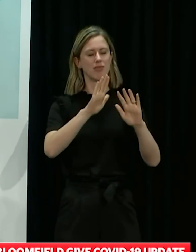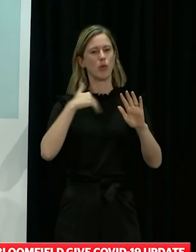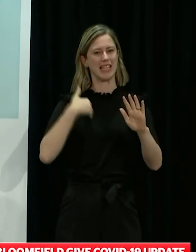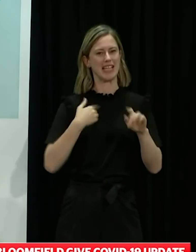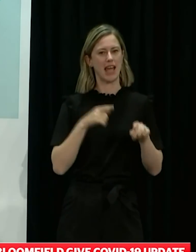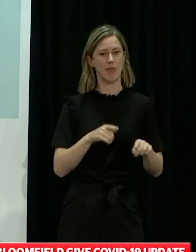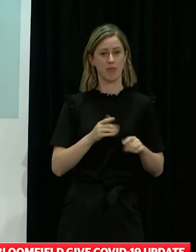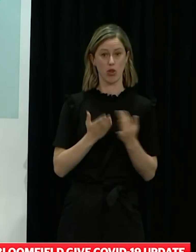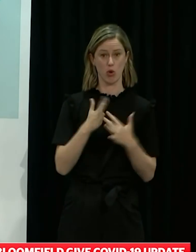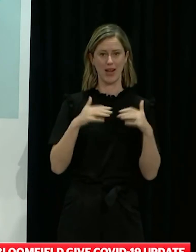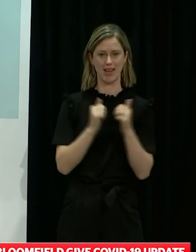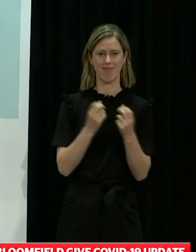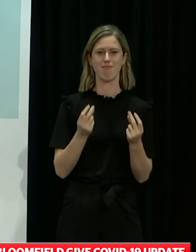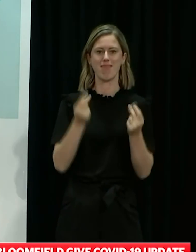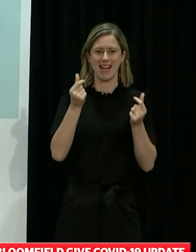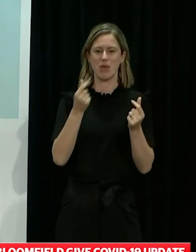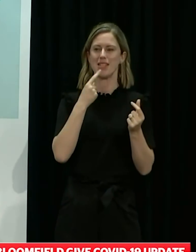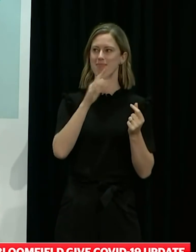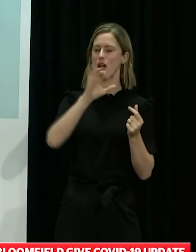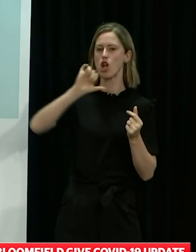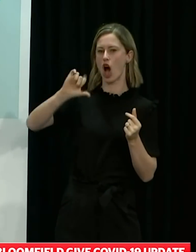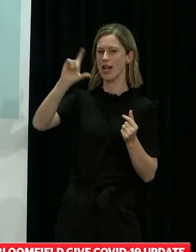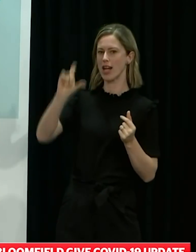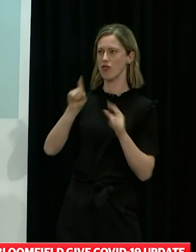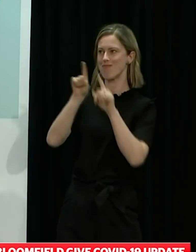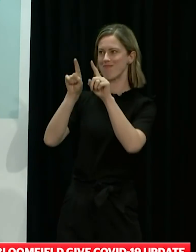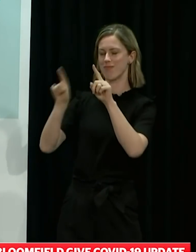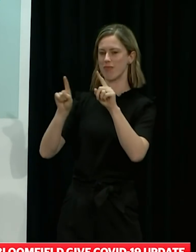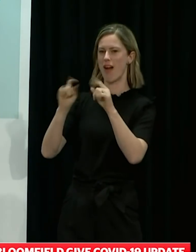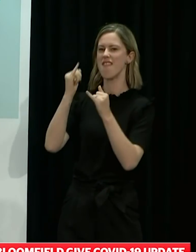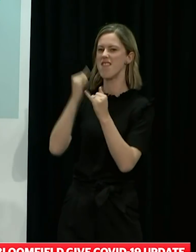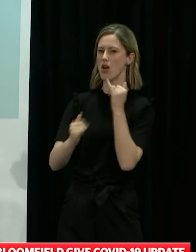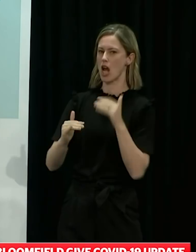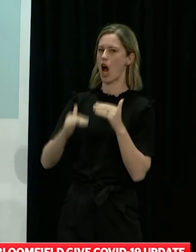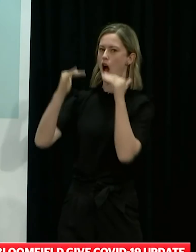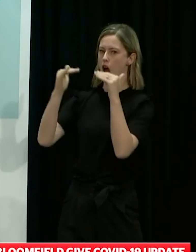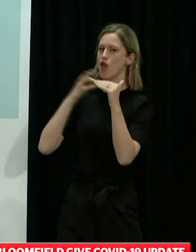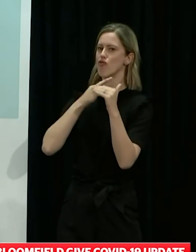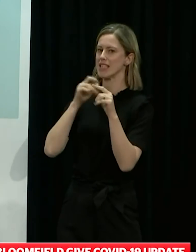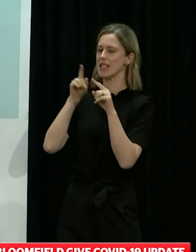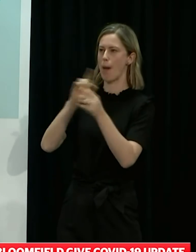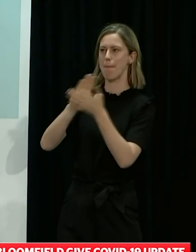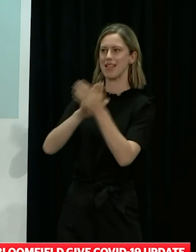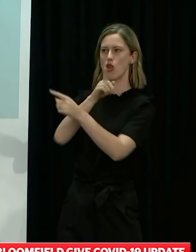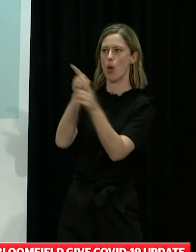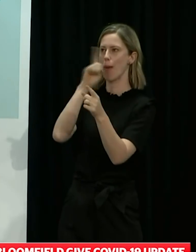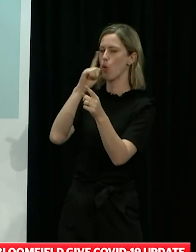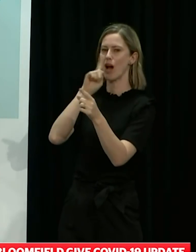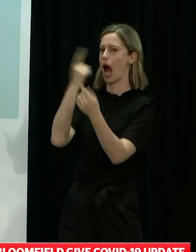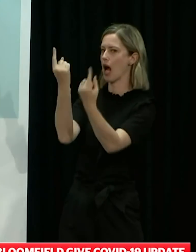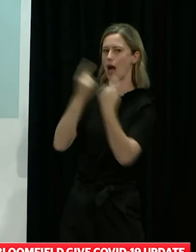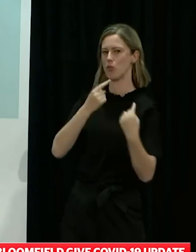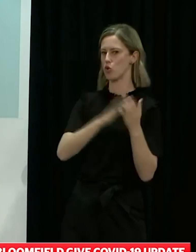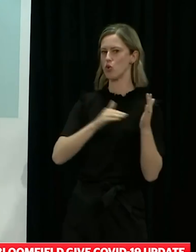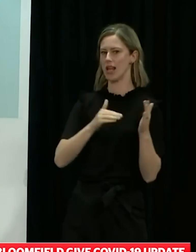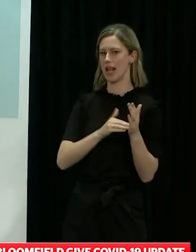the weekend, we took immediate steps to designate 9 countries as very high risk, restricting the people who can travel to